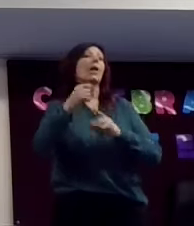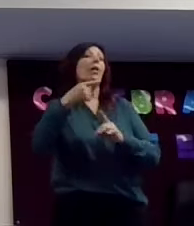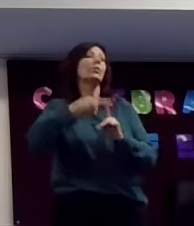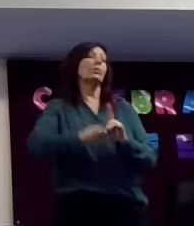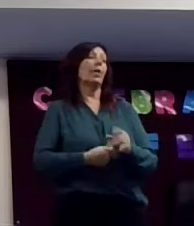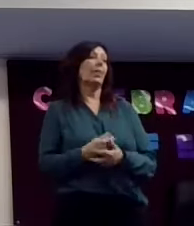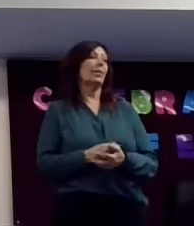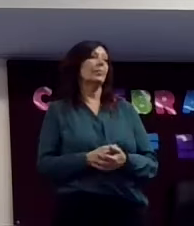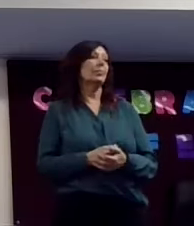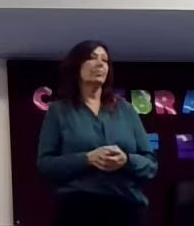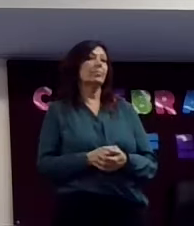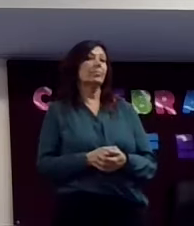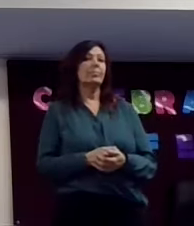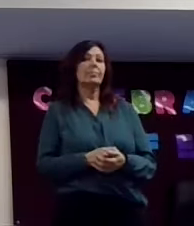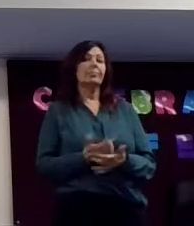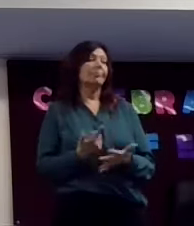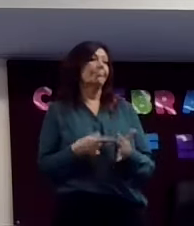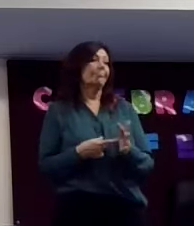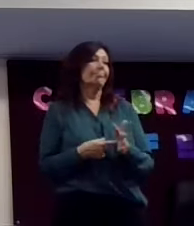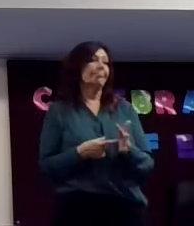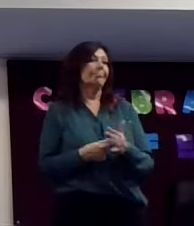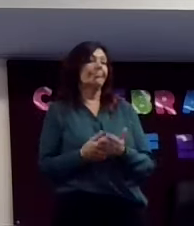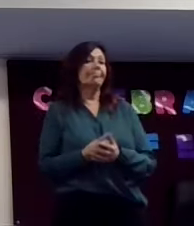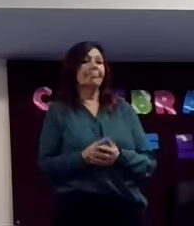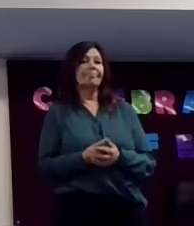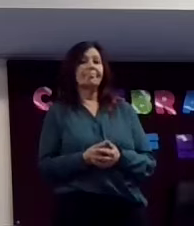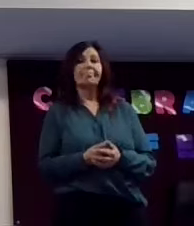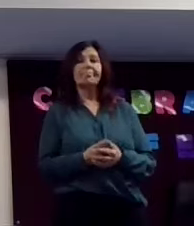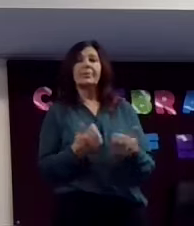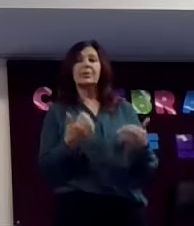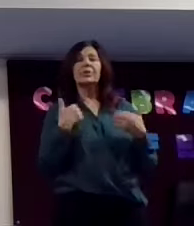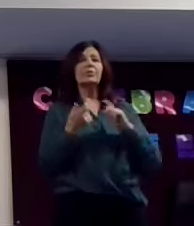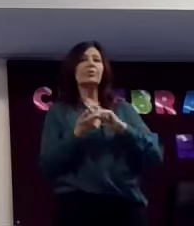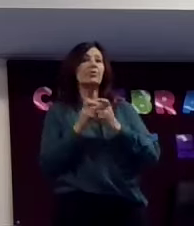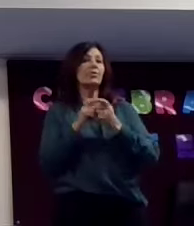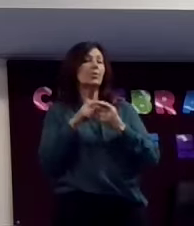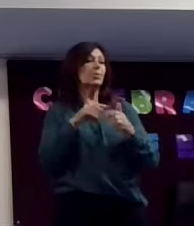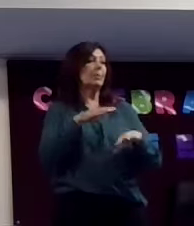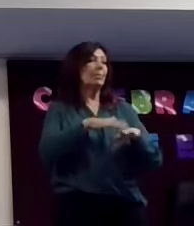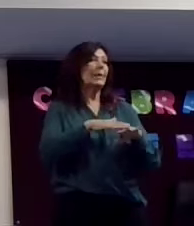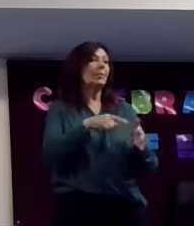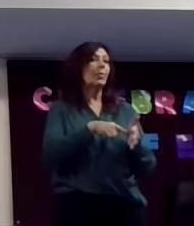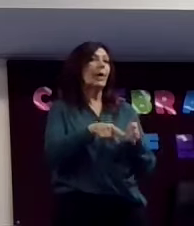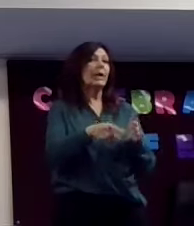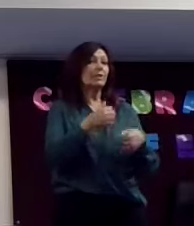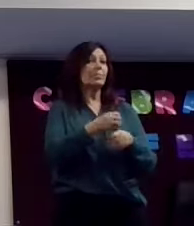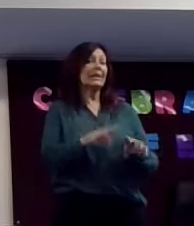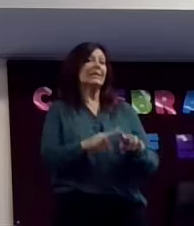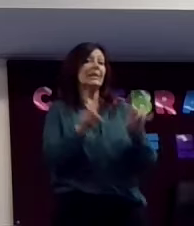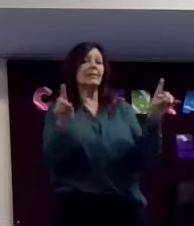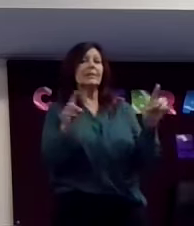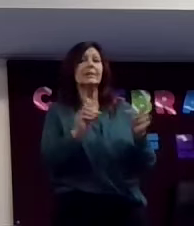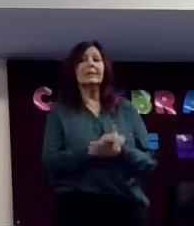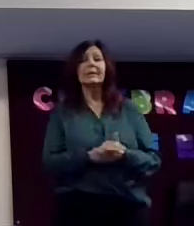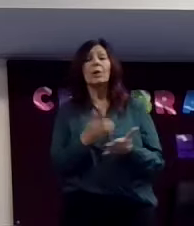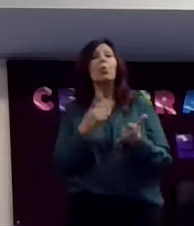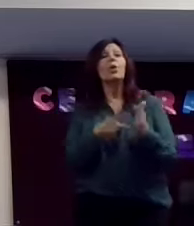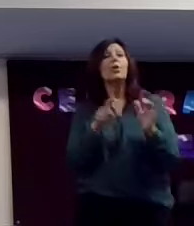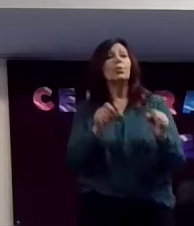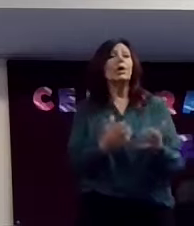month. You know, and just having a change to the minimum wage made a difference, certainly in what people